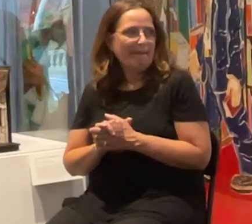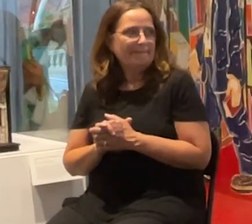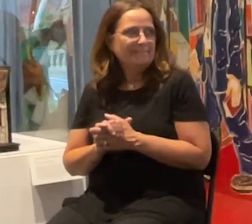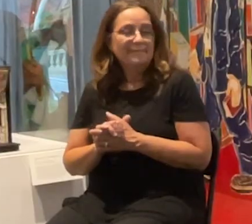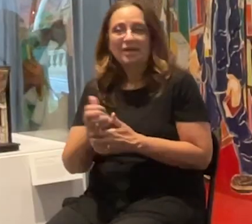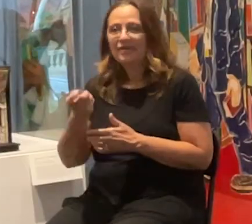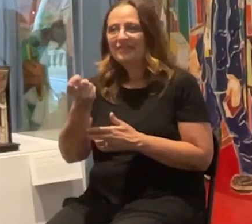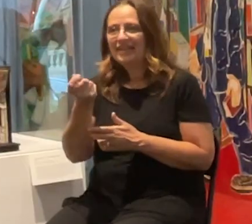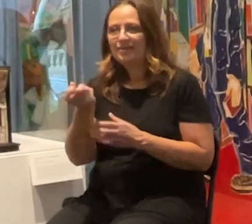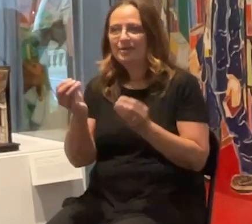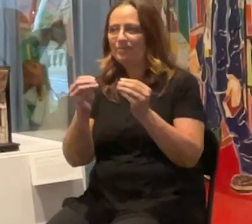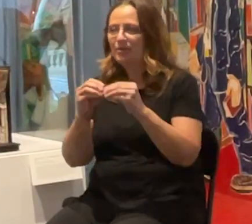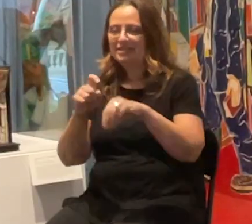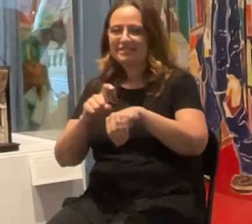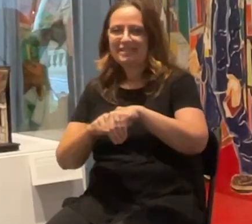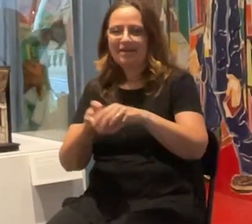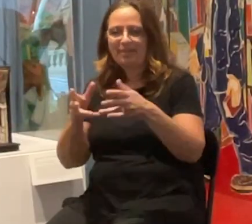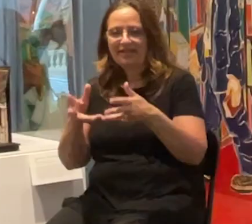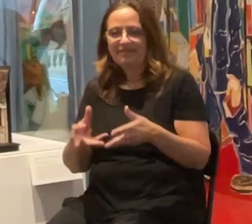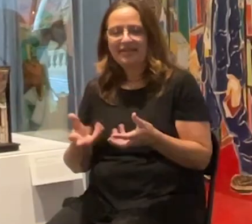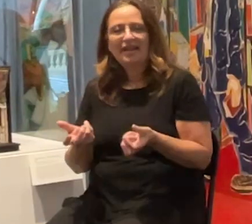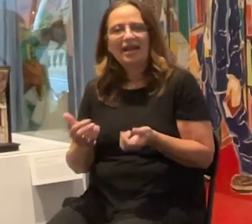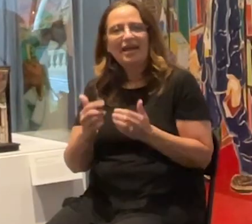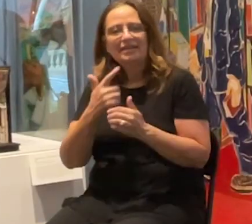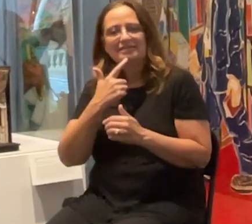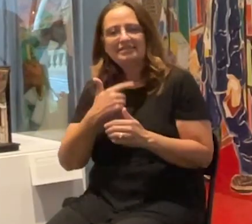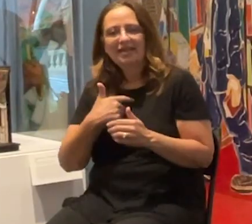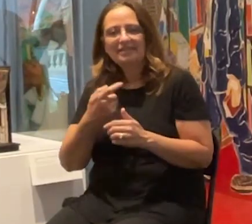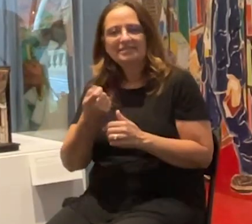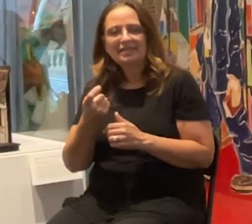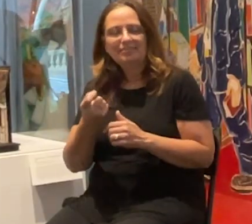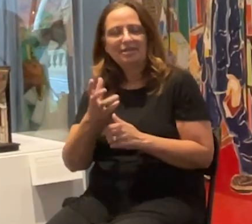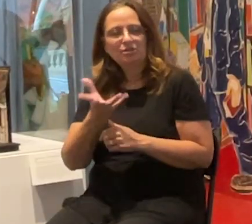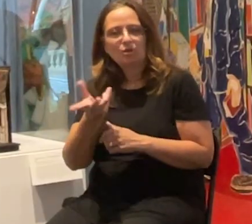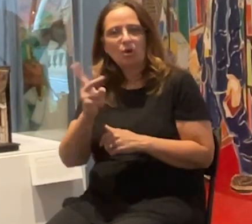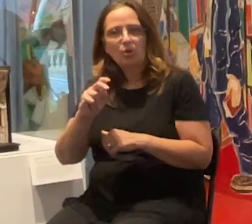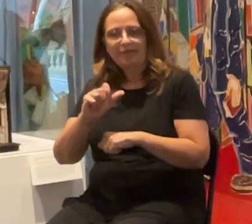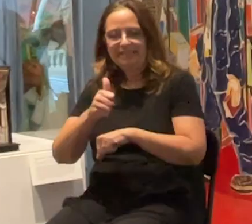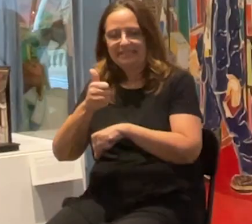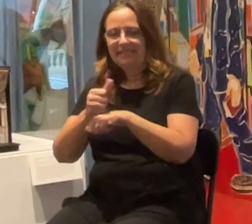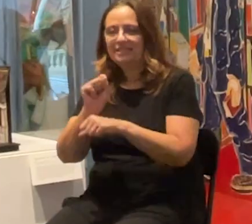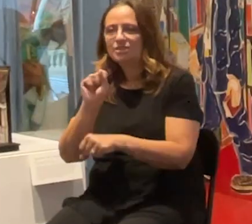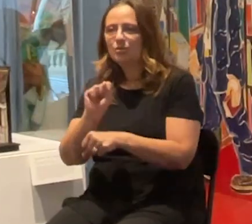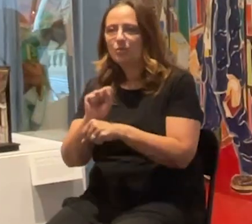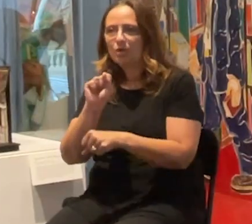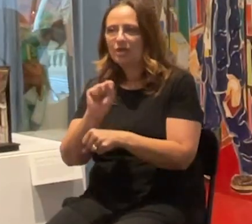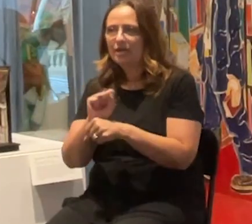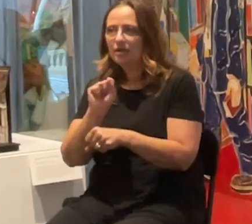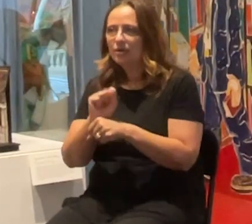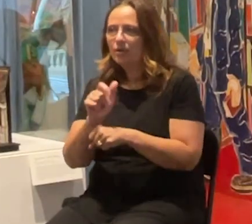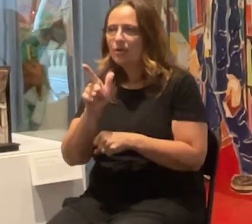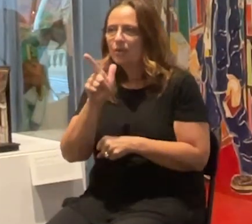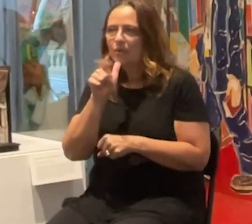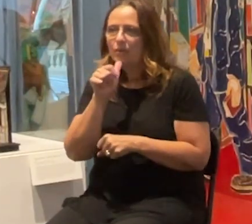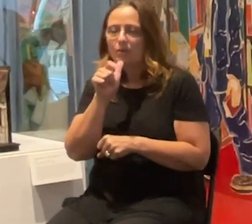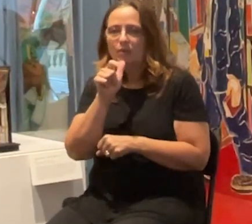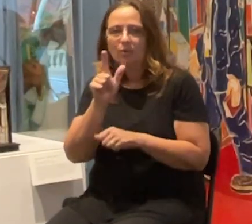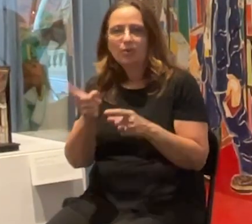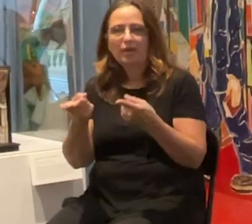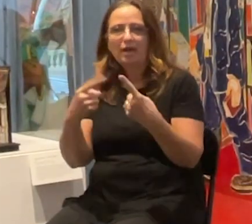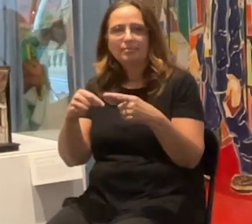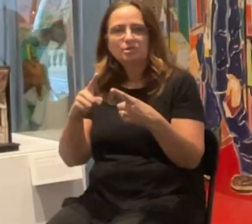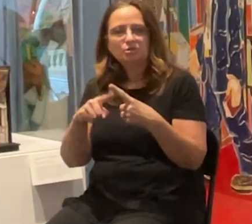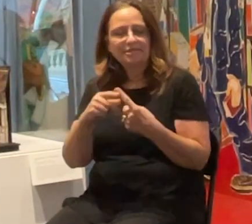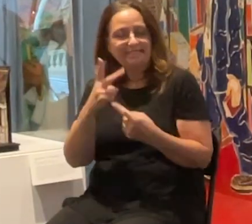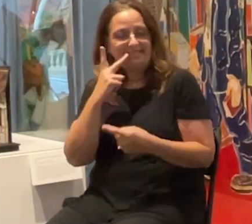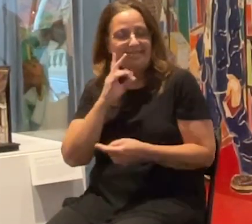We have a little bit more time left. Tell us a little bit about your own installation work, because did anybody here come to Full Stop